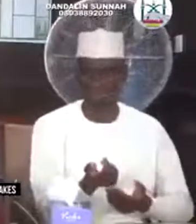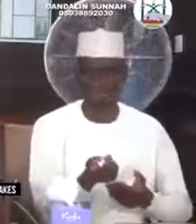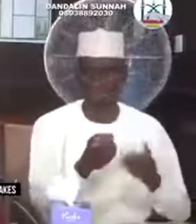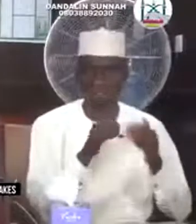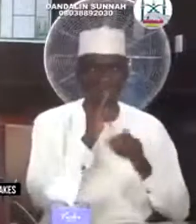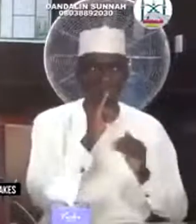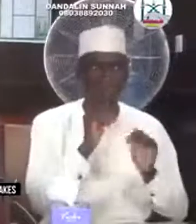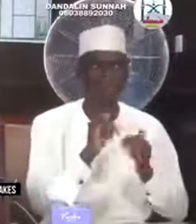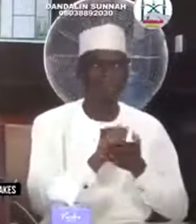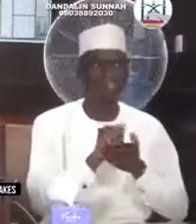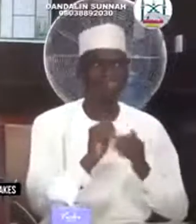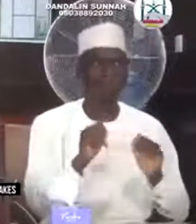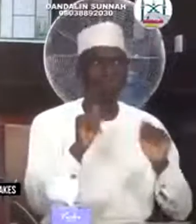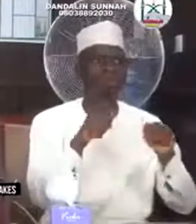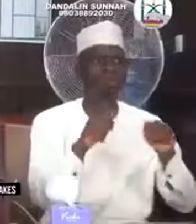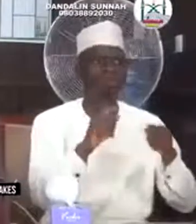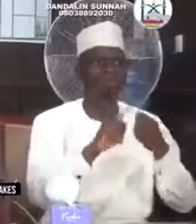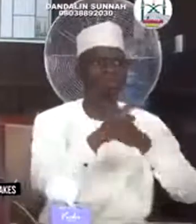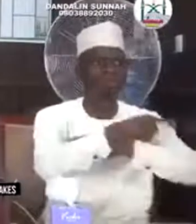Is that possible today?